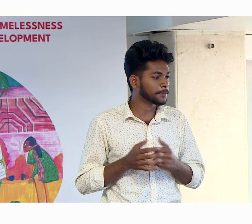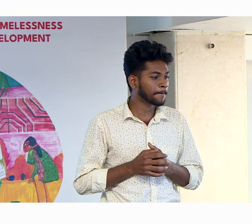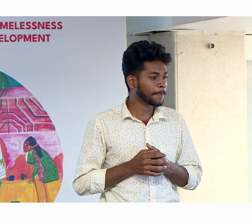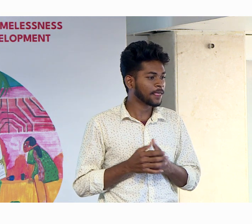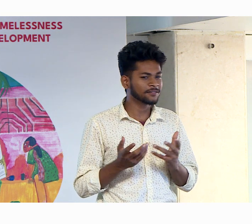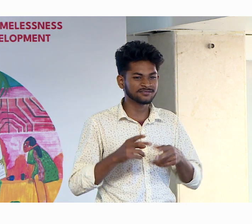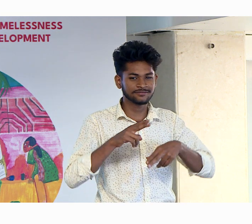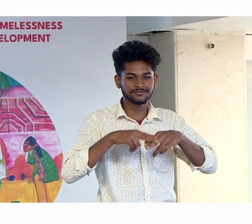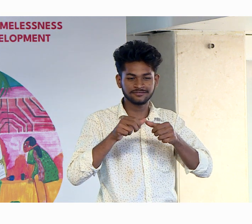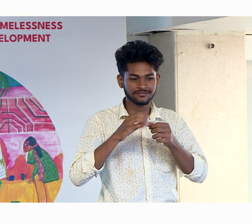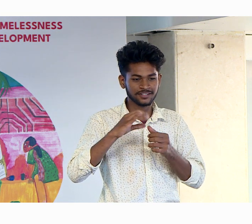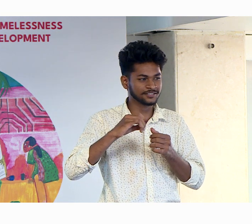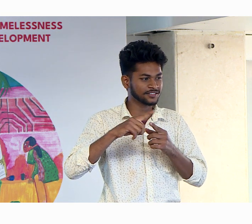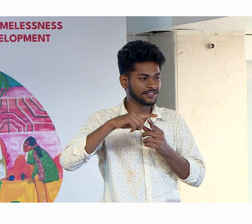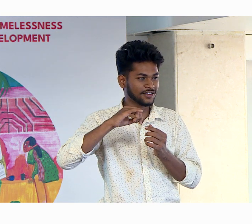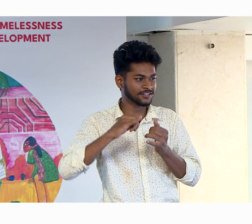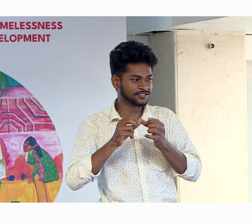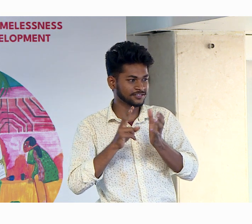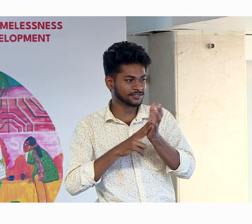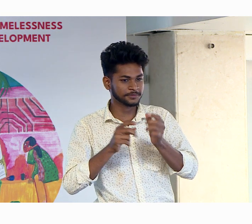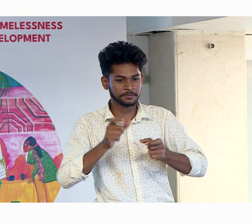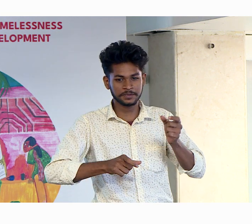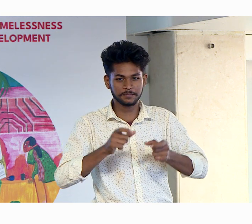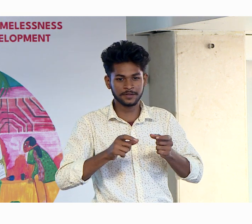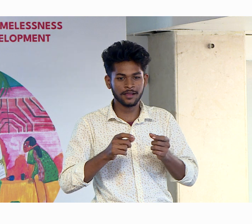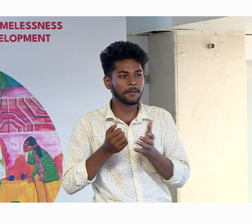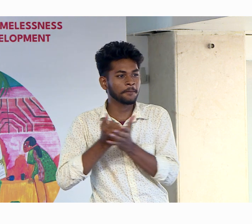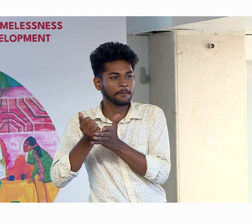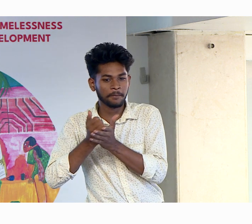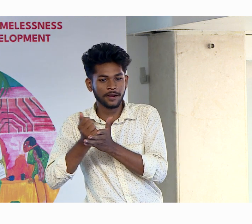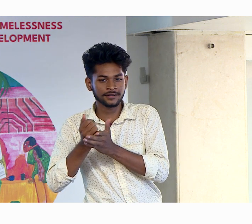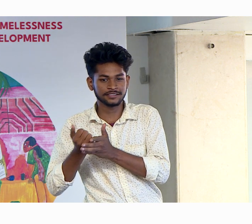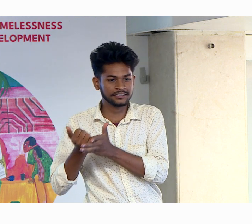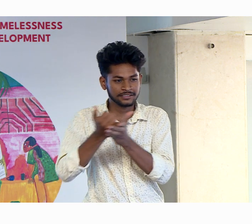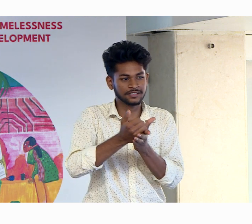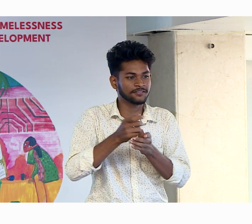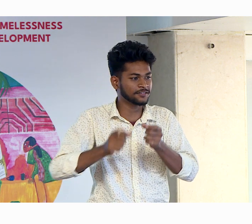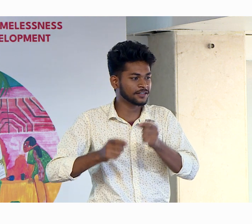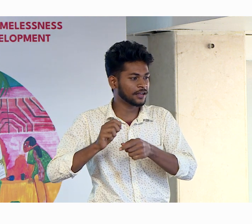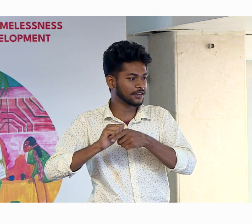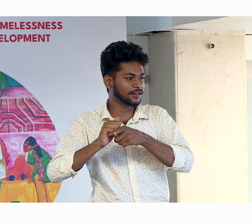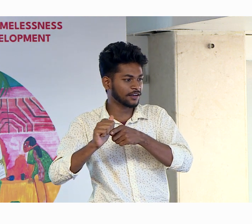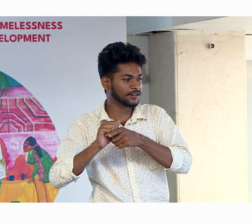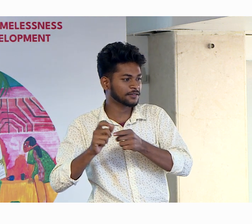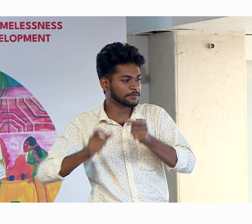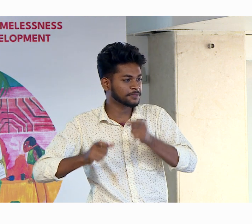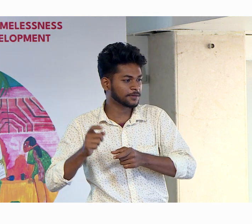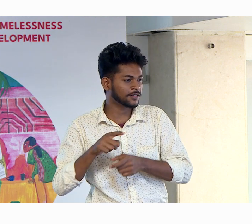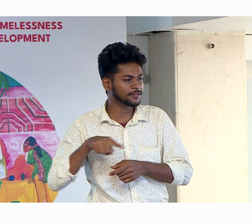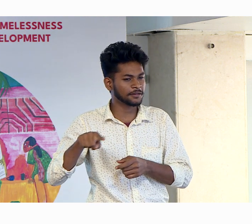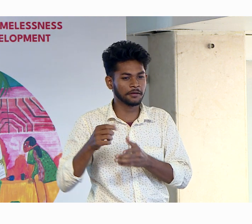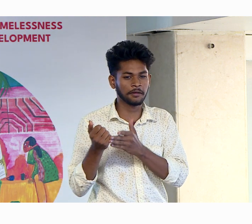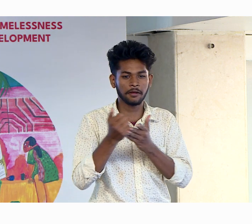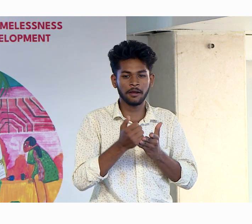project. They think about the potential for implementation and who will need to be involved. If it looks promising, and with the